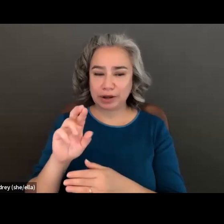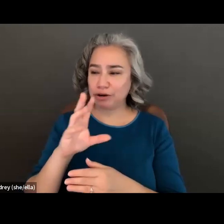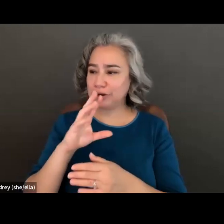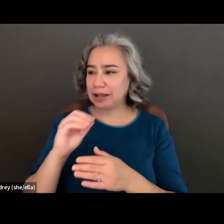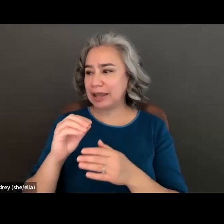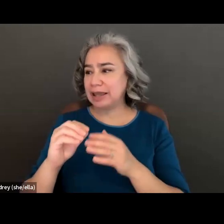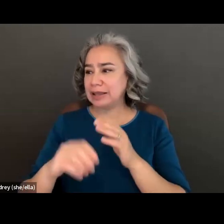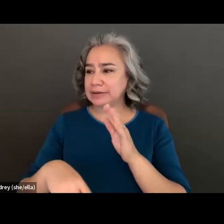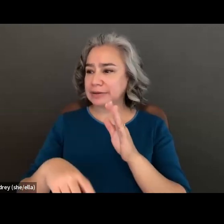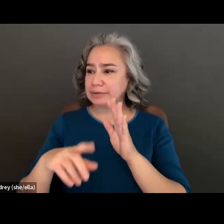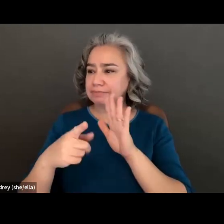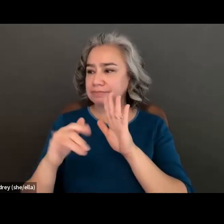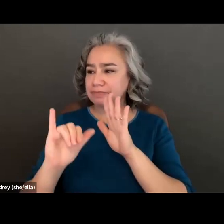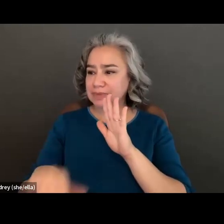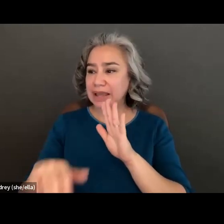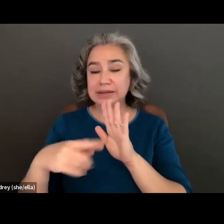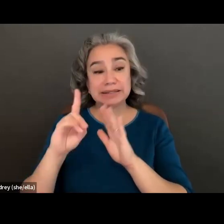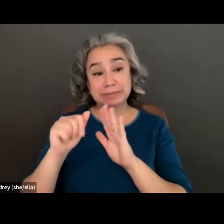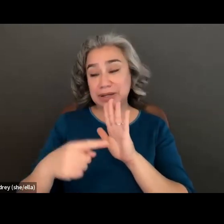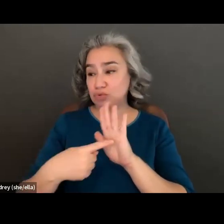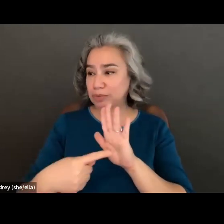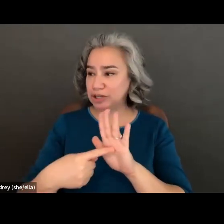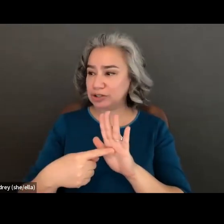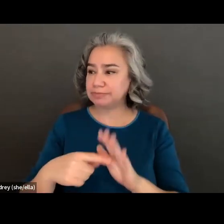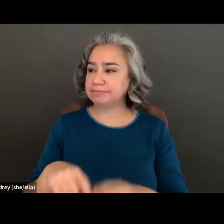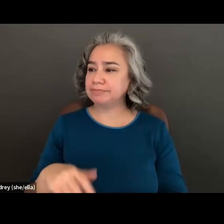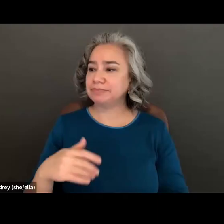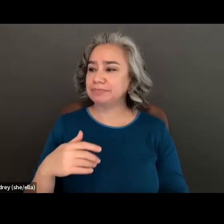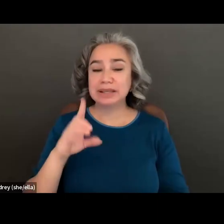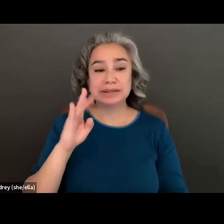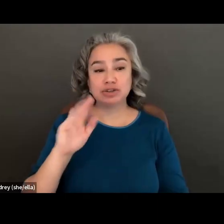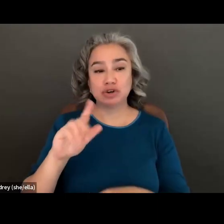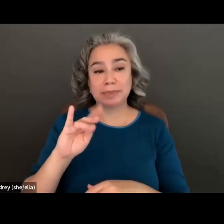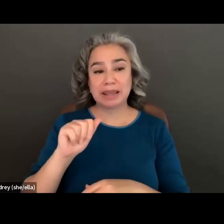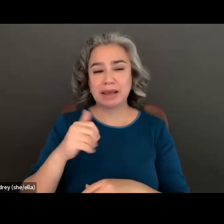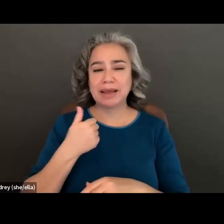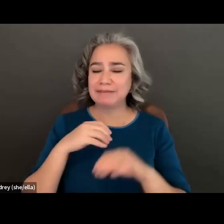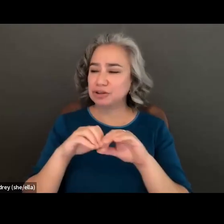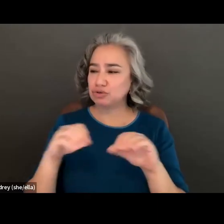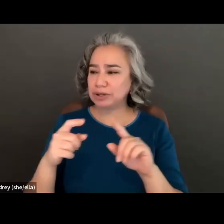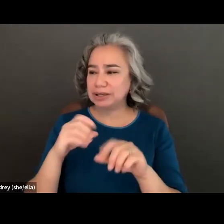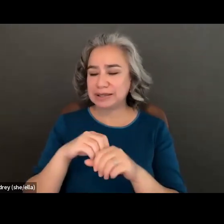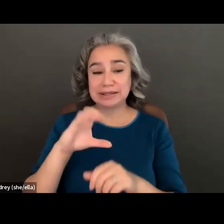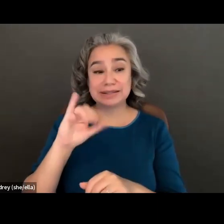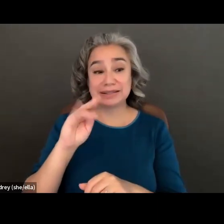media. He has a degree in civic media from Columbia College, Chicago.